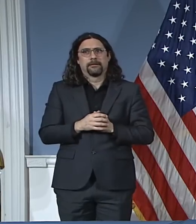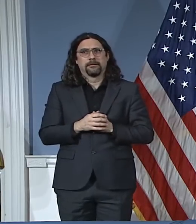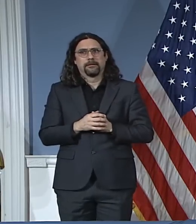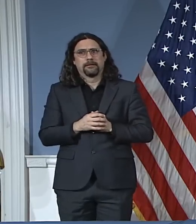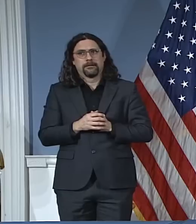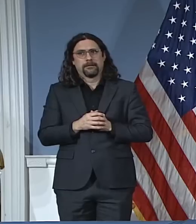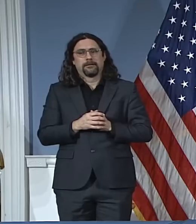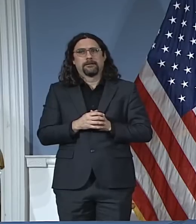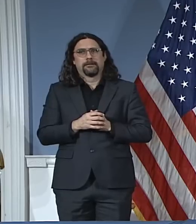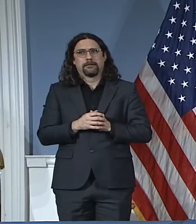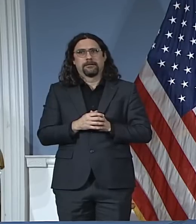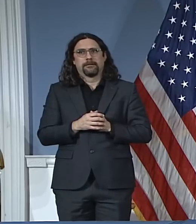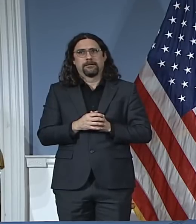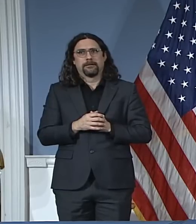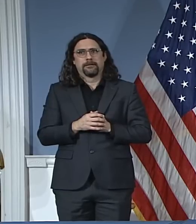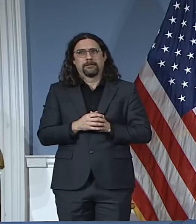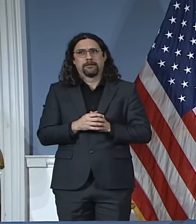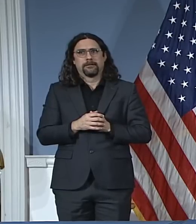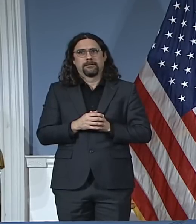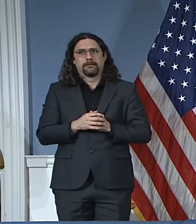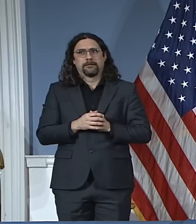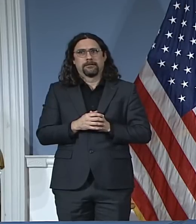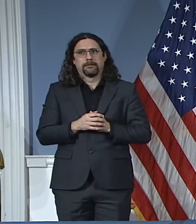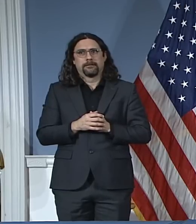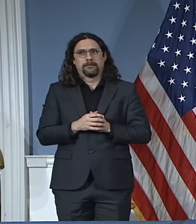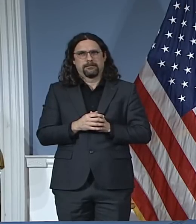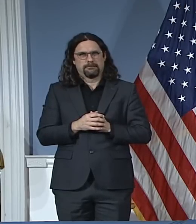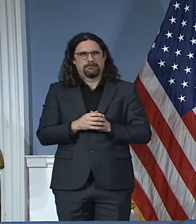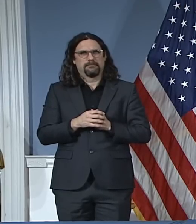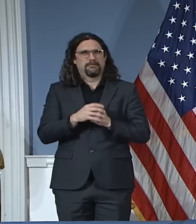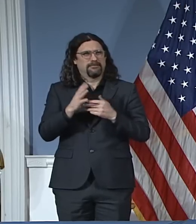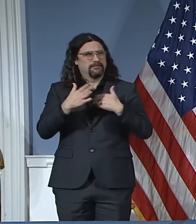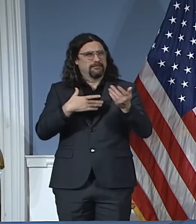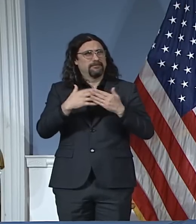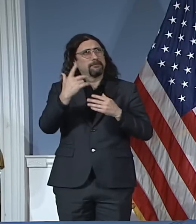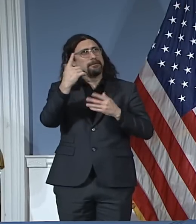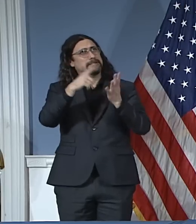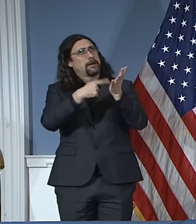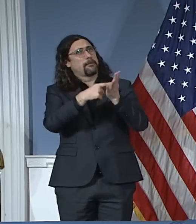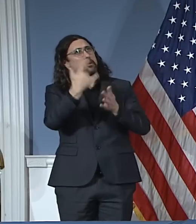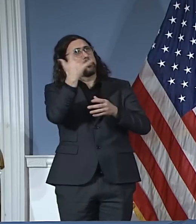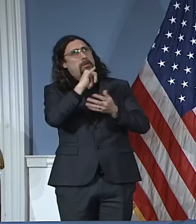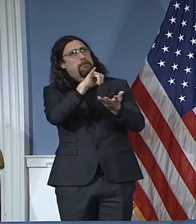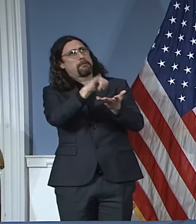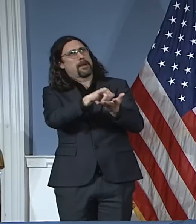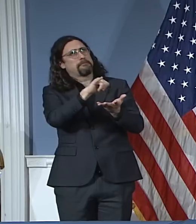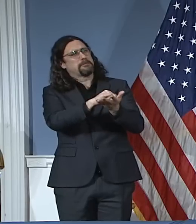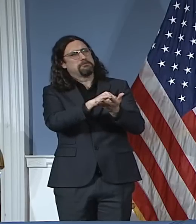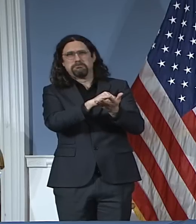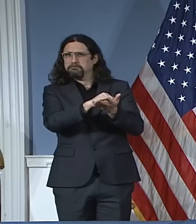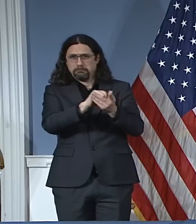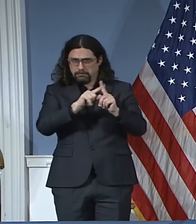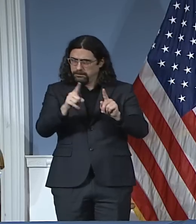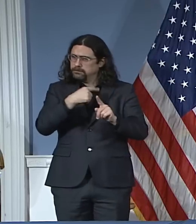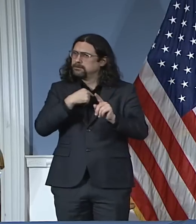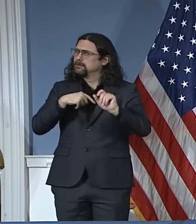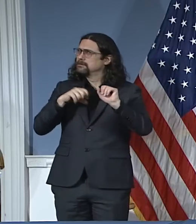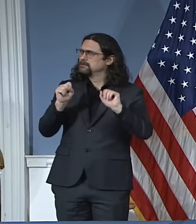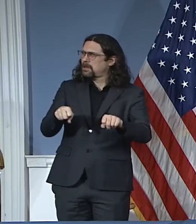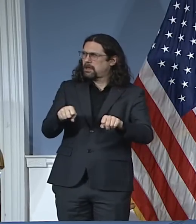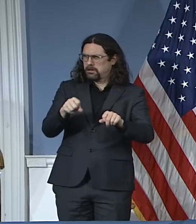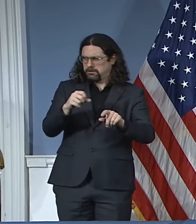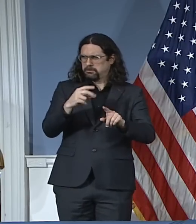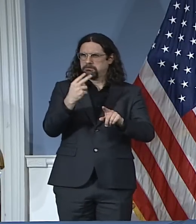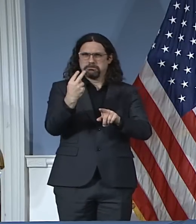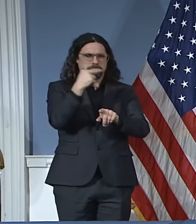New York City in a nutshell? People making things happen even though they were told it was impossible. That is the story of New York and New Yorkers.